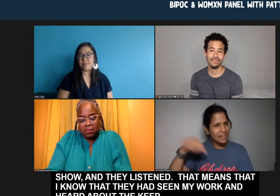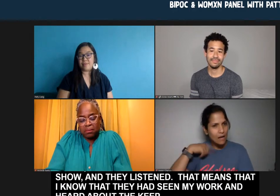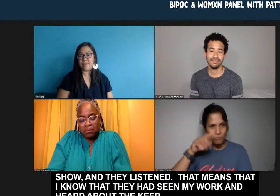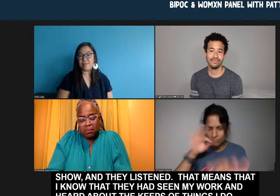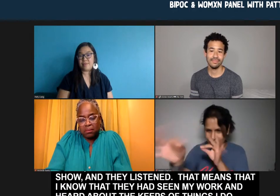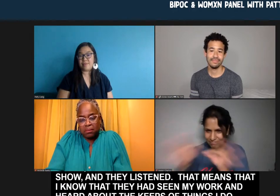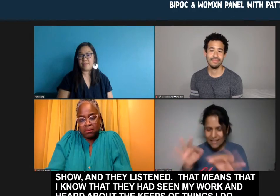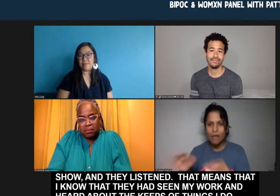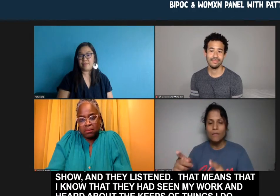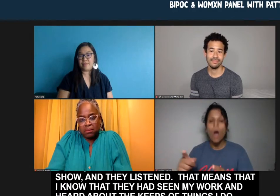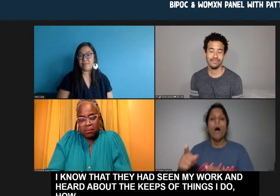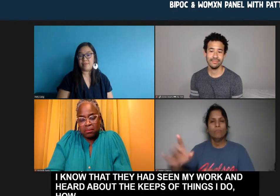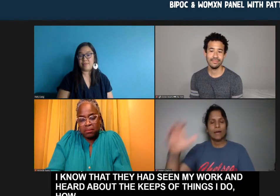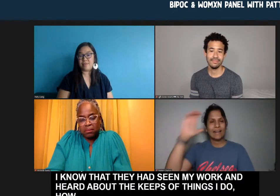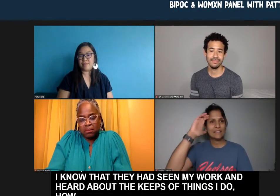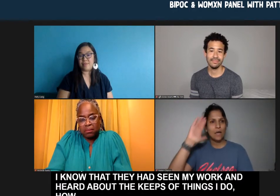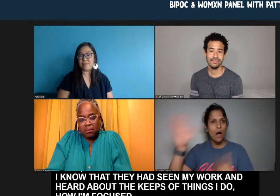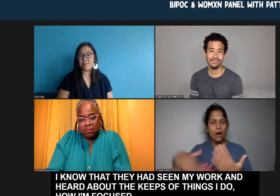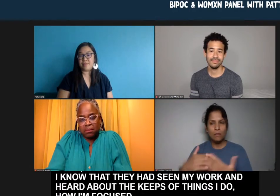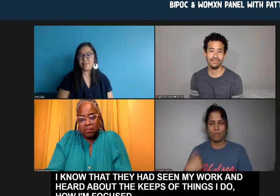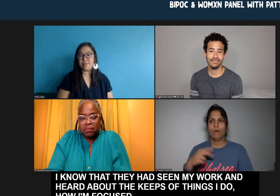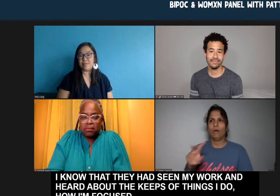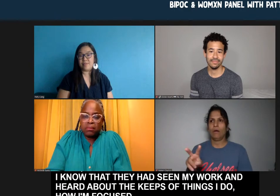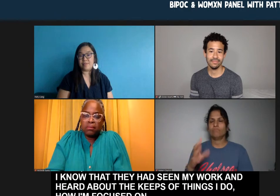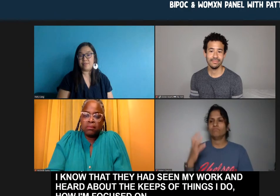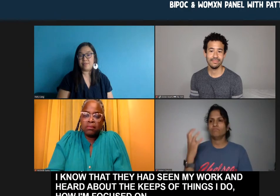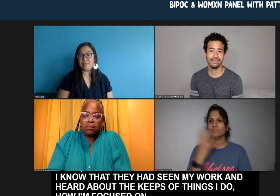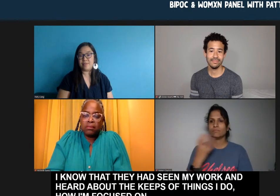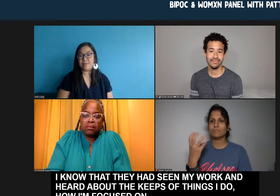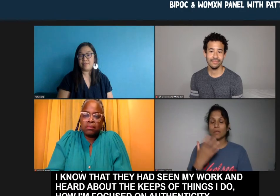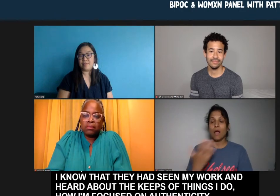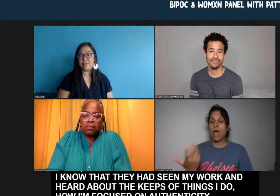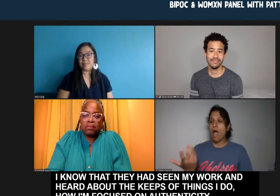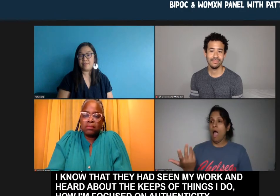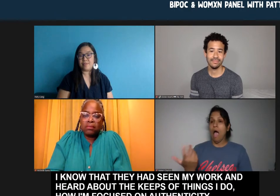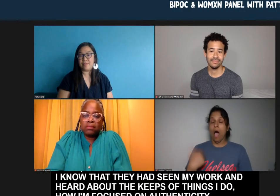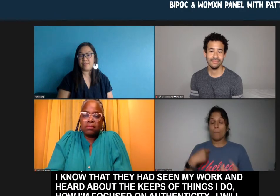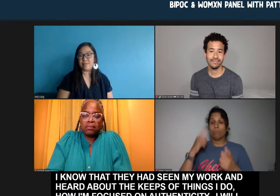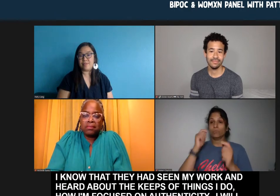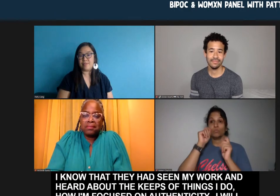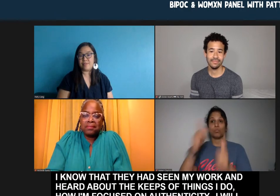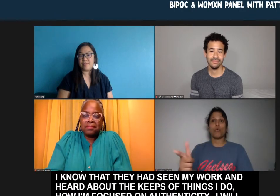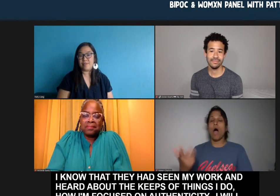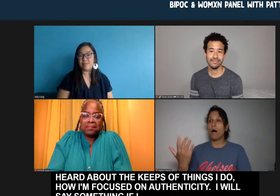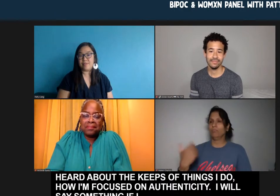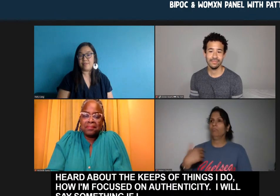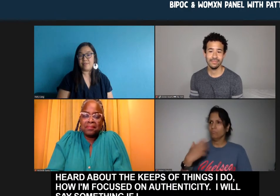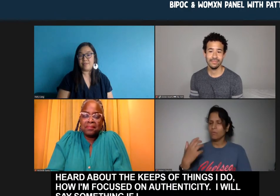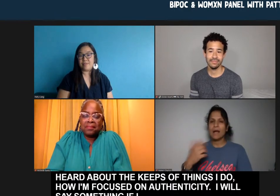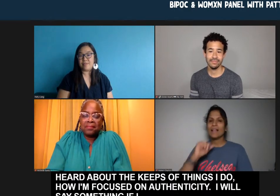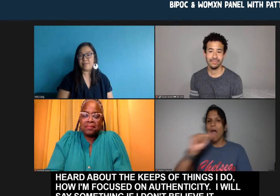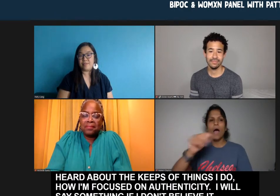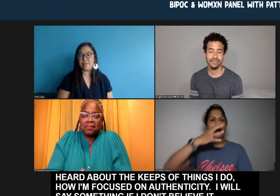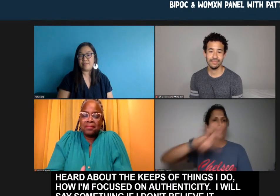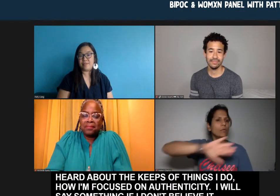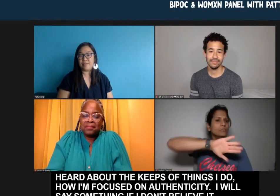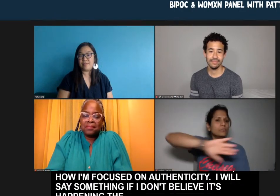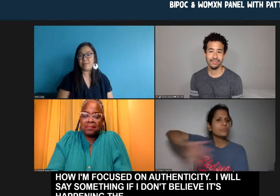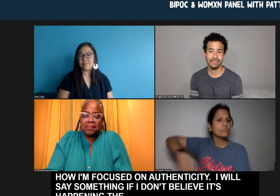I will say something if I do not believe that it is happening the right way. And I will take the time to describe what I need